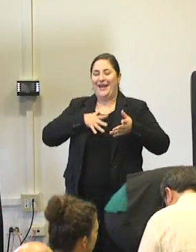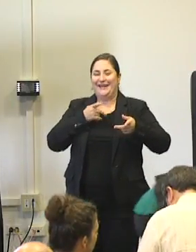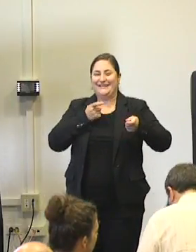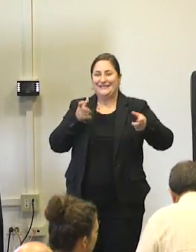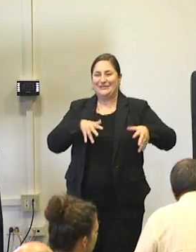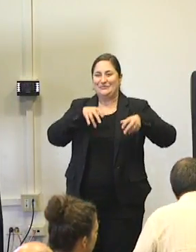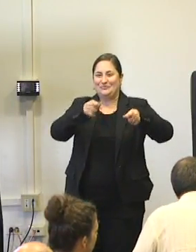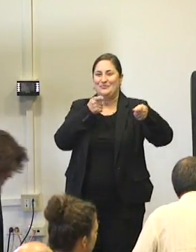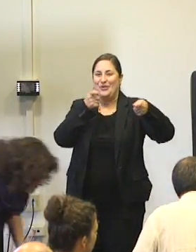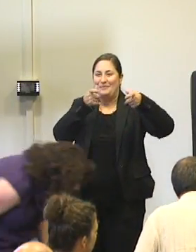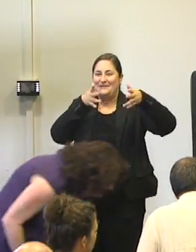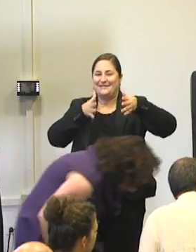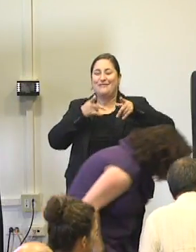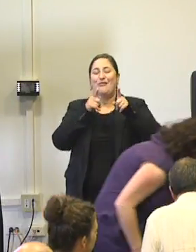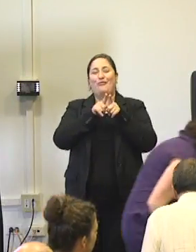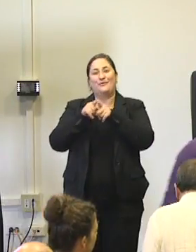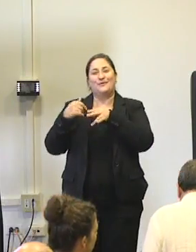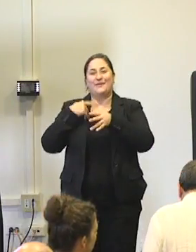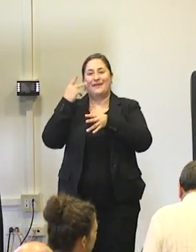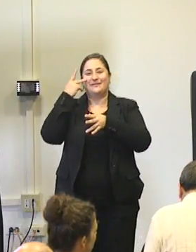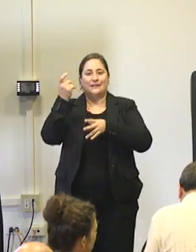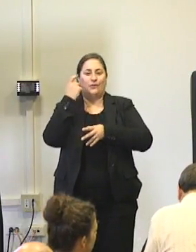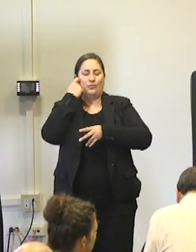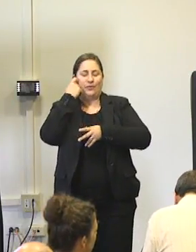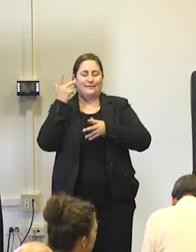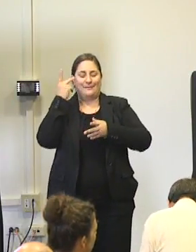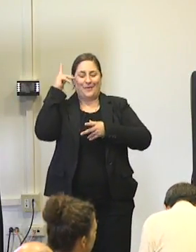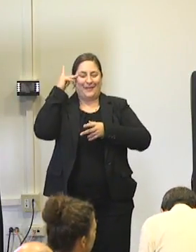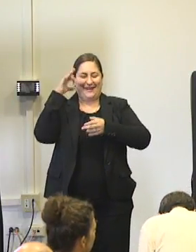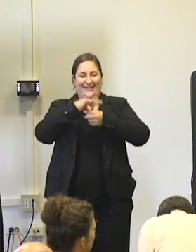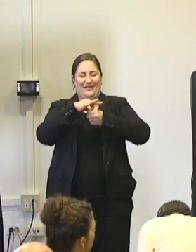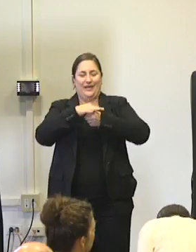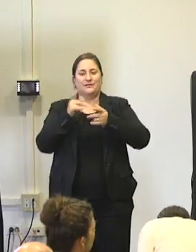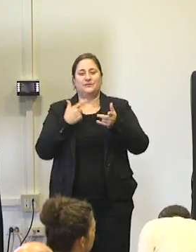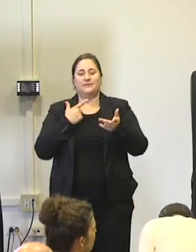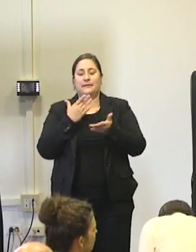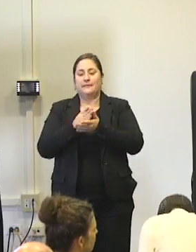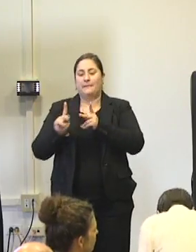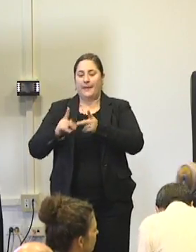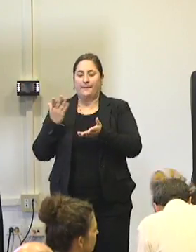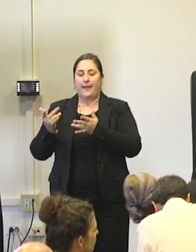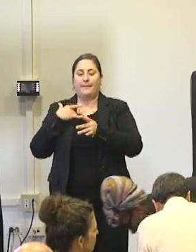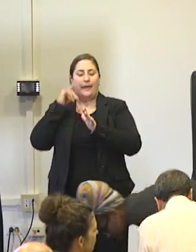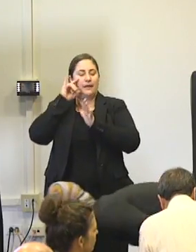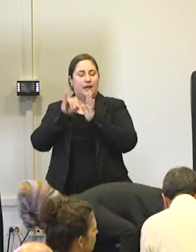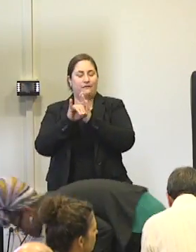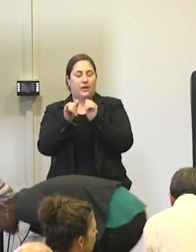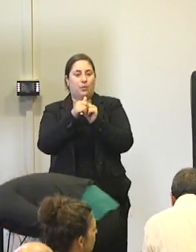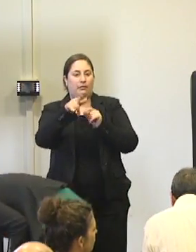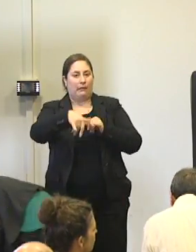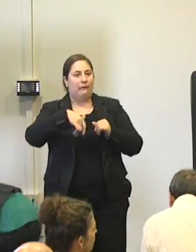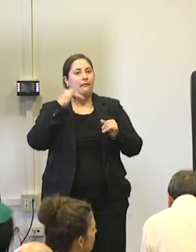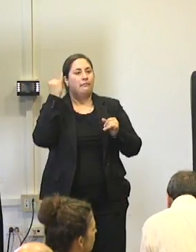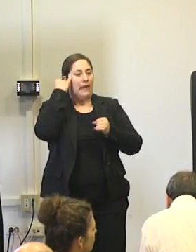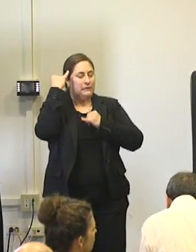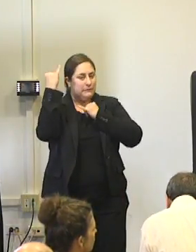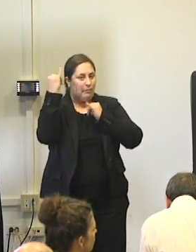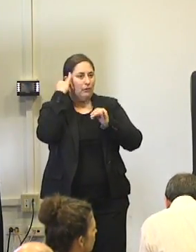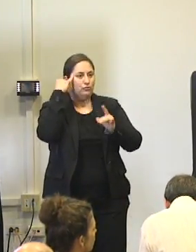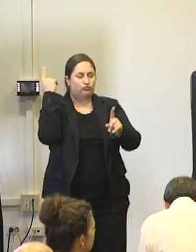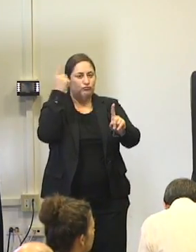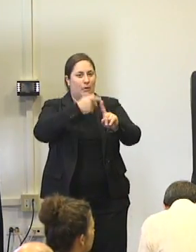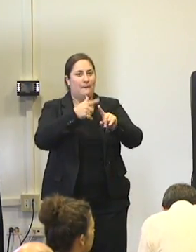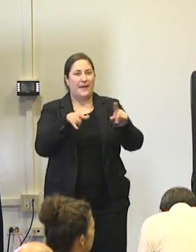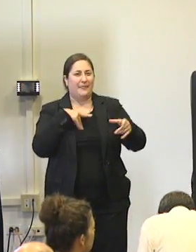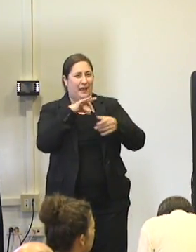seen this in all of the recent political elections where you have folks who might identify with that ideological strand who nevertheless are